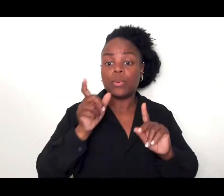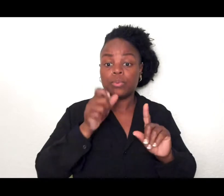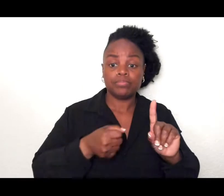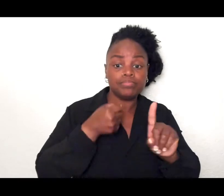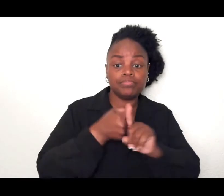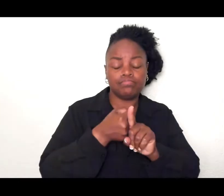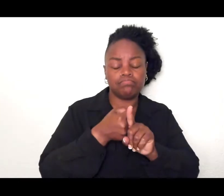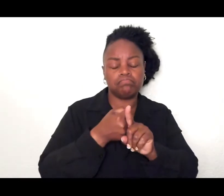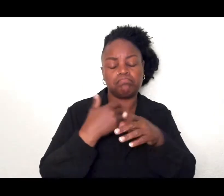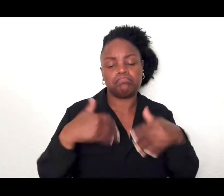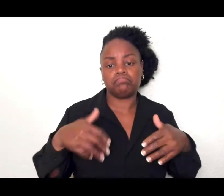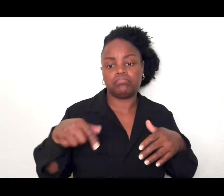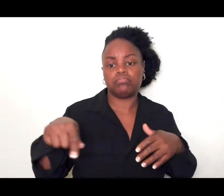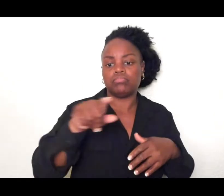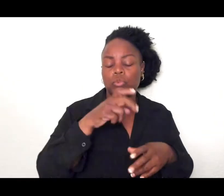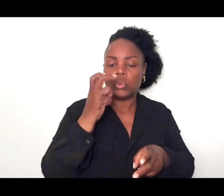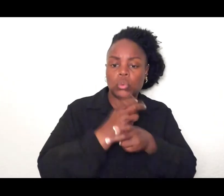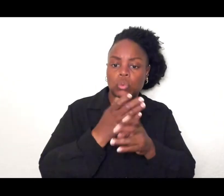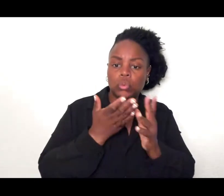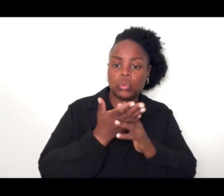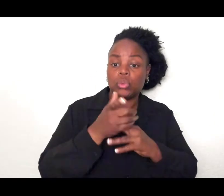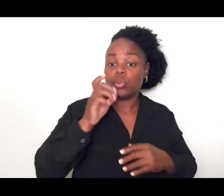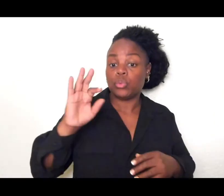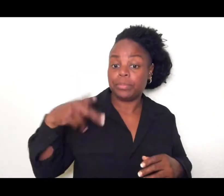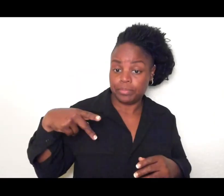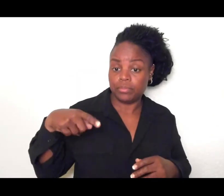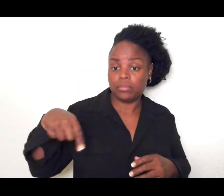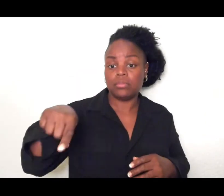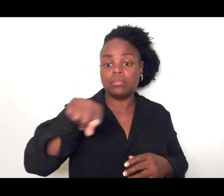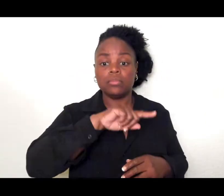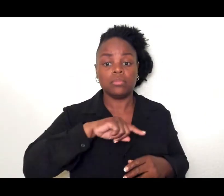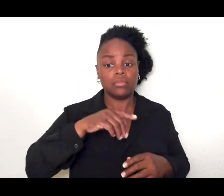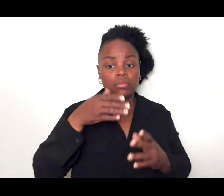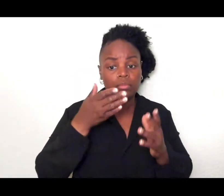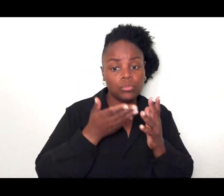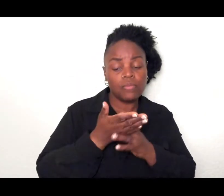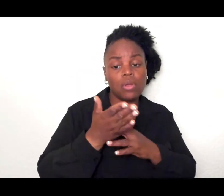the flower cannot live without the bee.